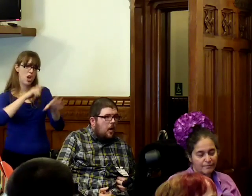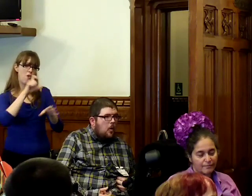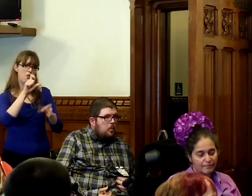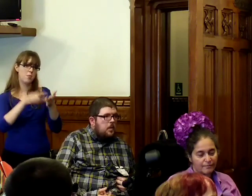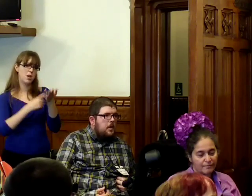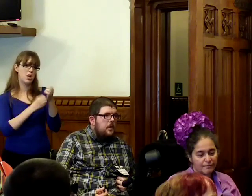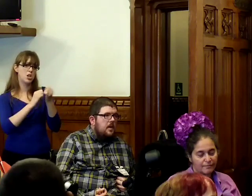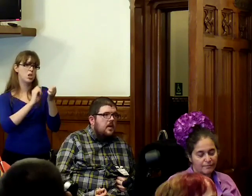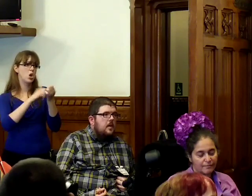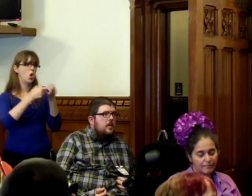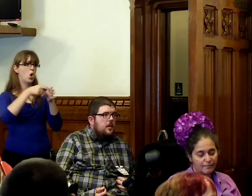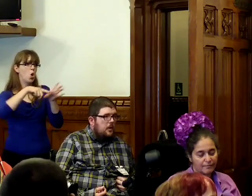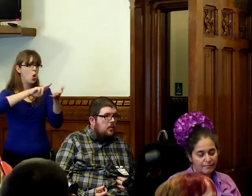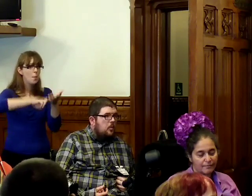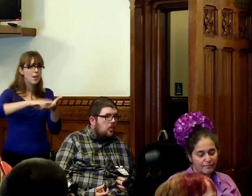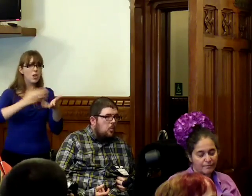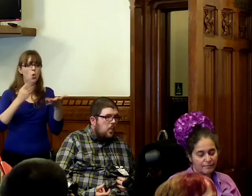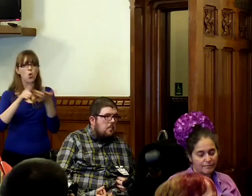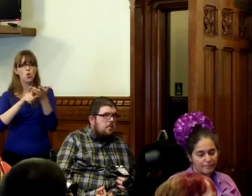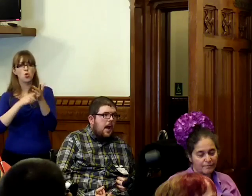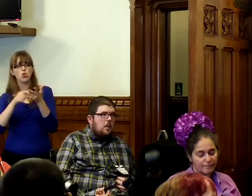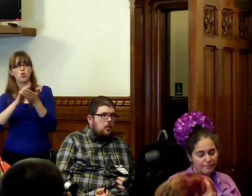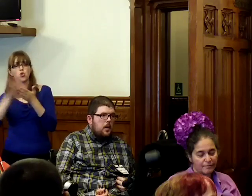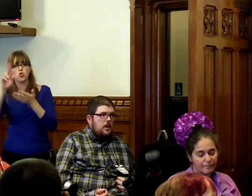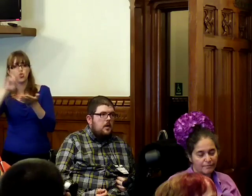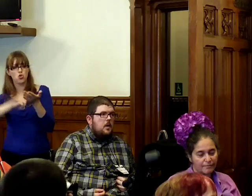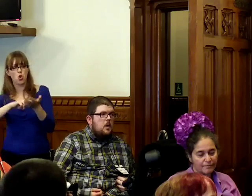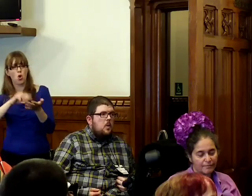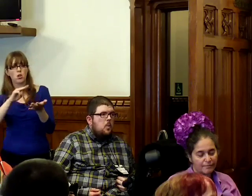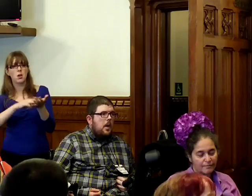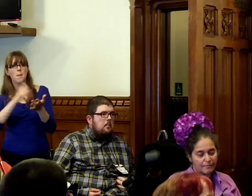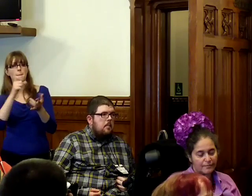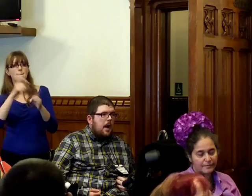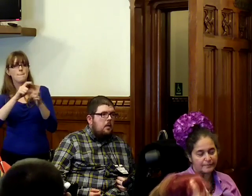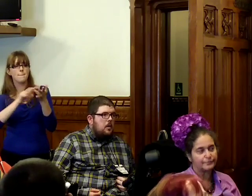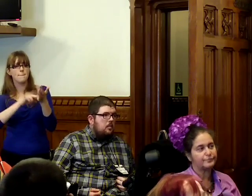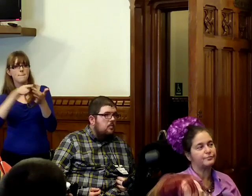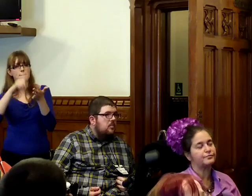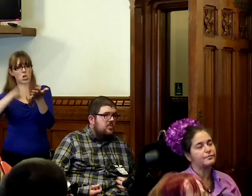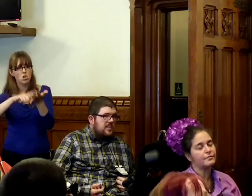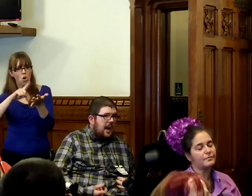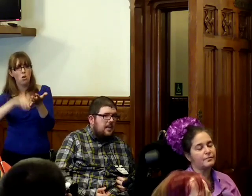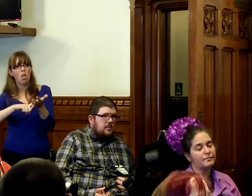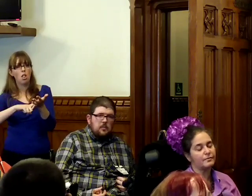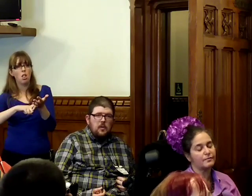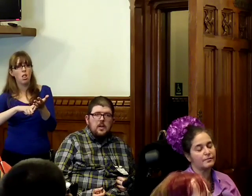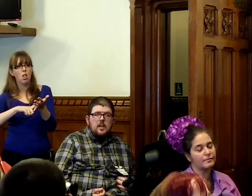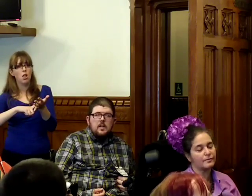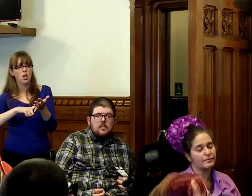Maybe we can hope you'll win power. Win power and